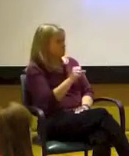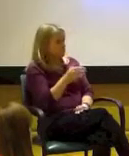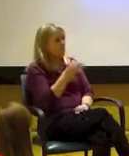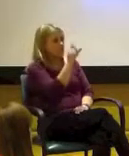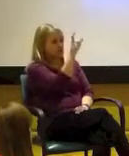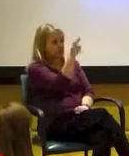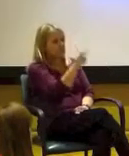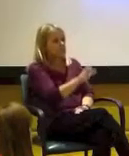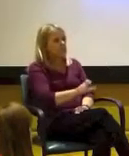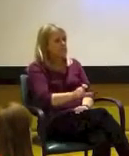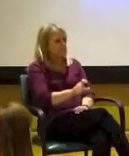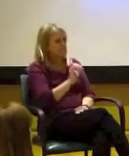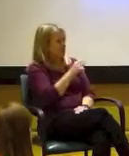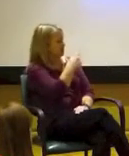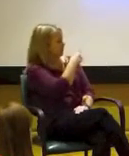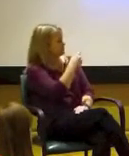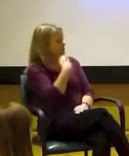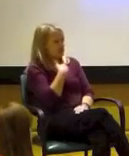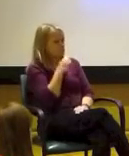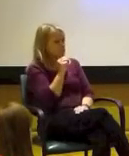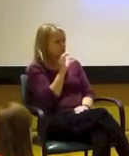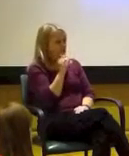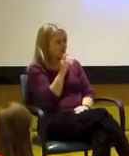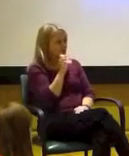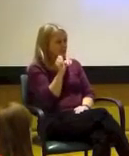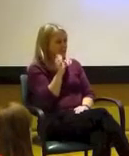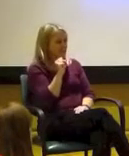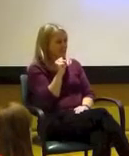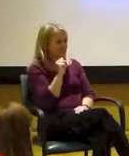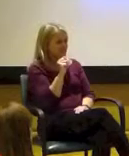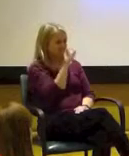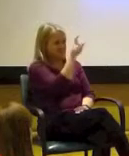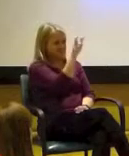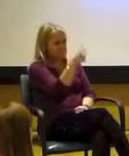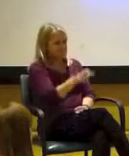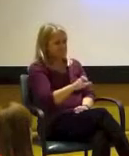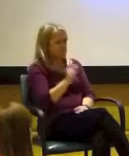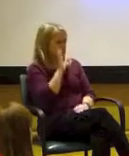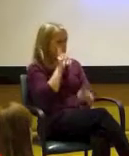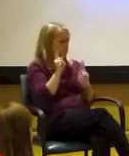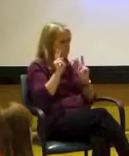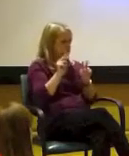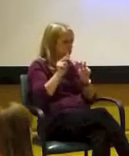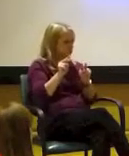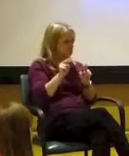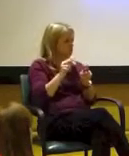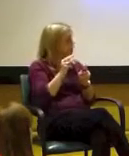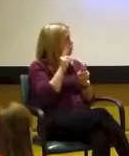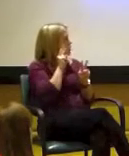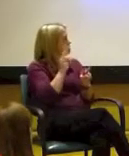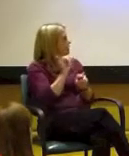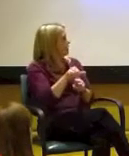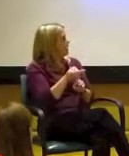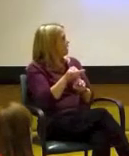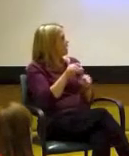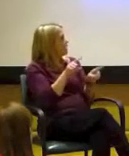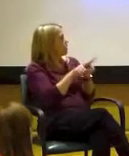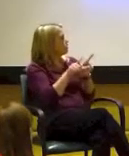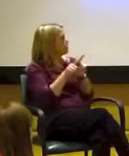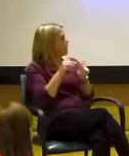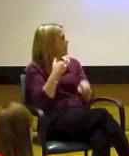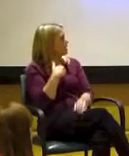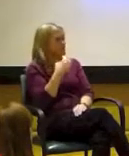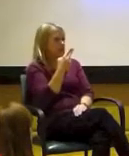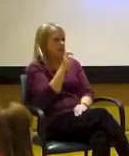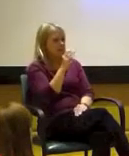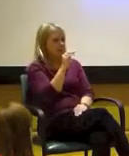curving spine. This patient has scoliosis, something that we keep an eye on. This patient also has a